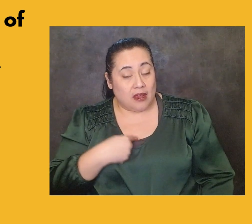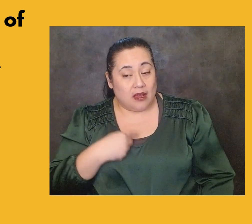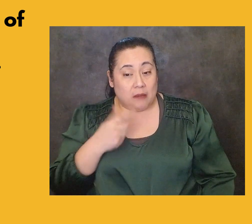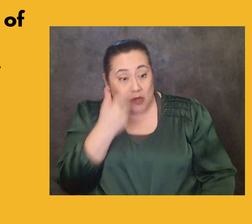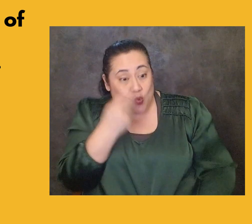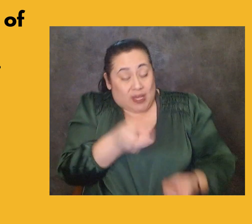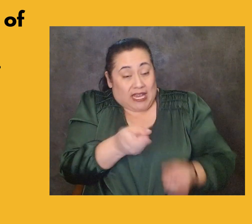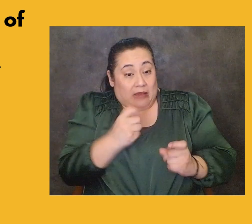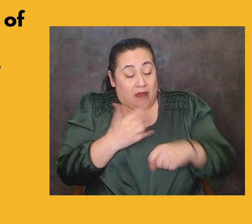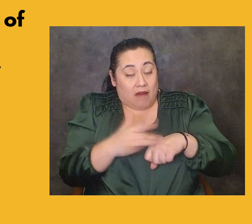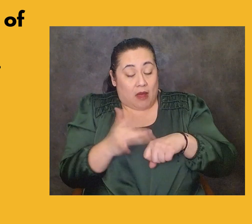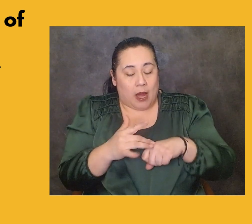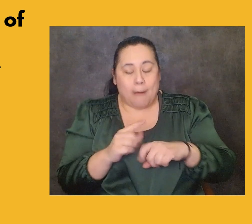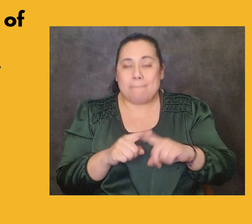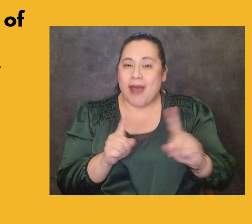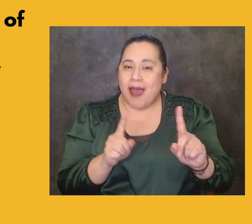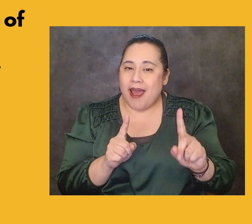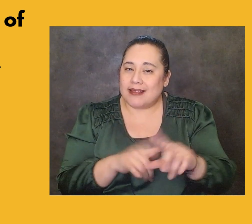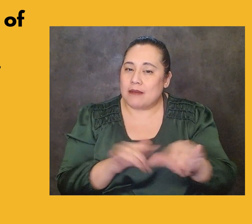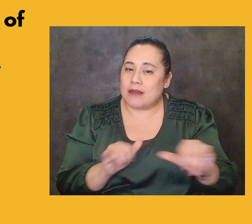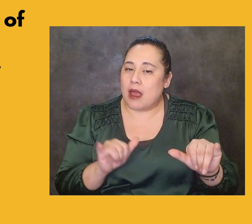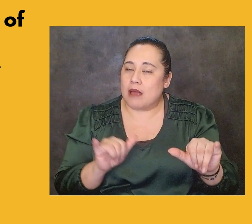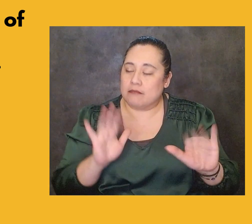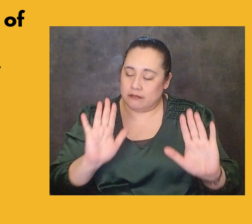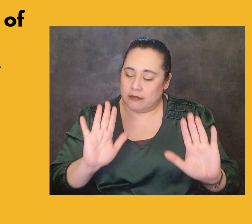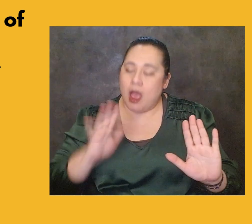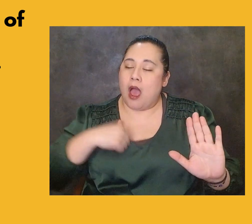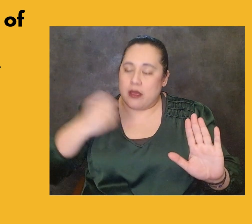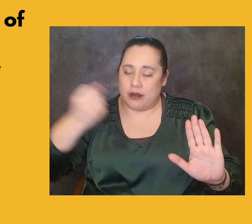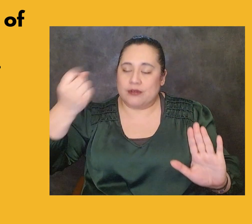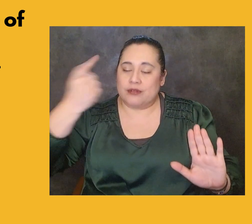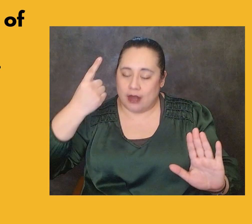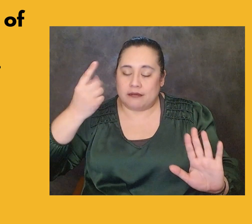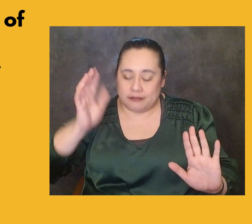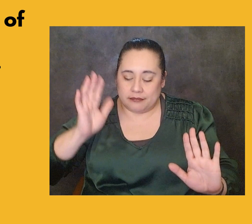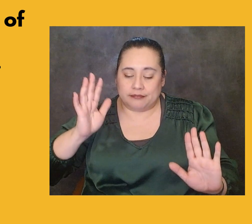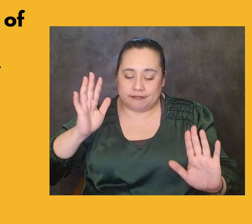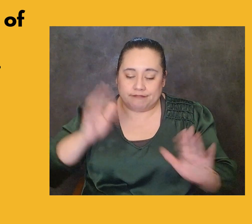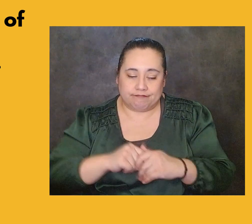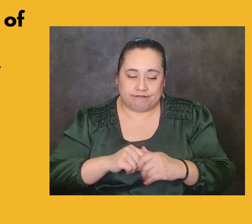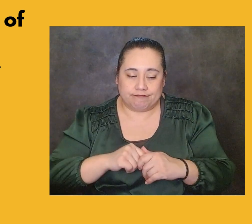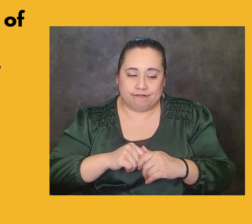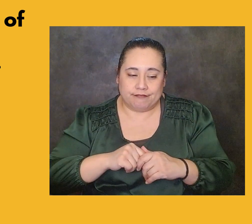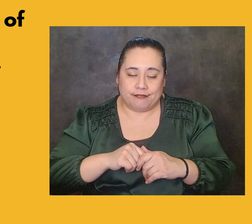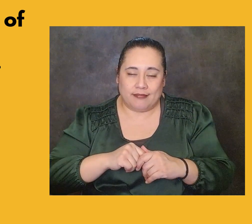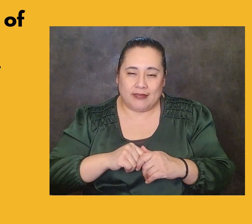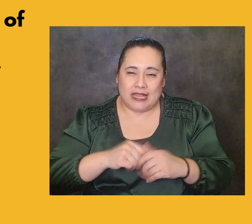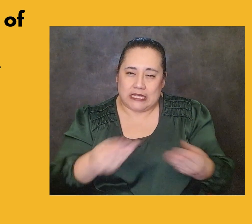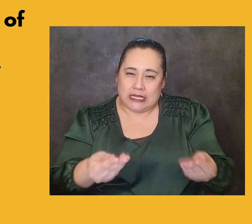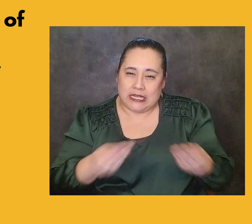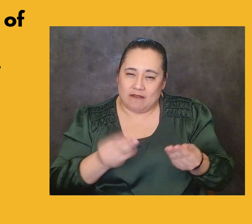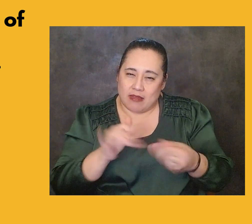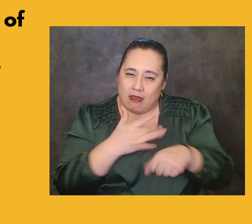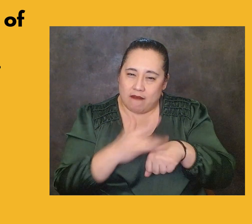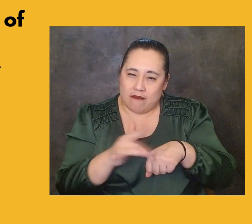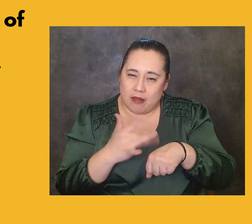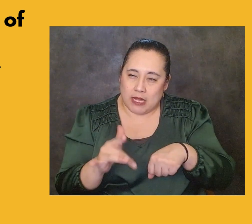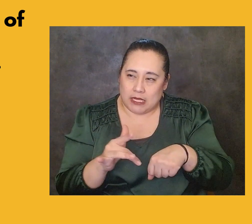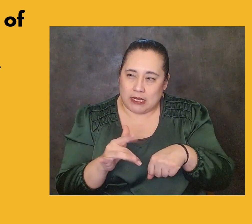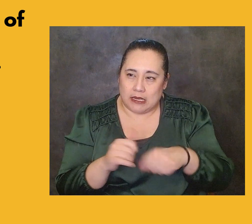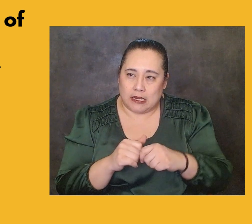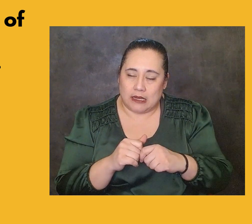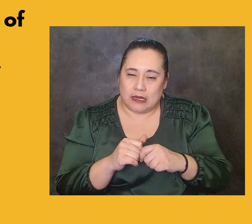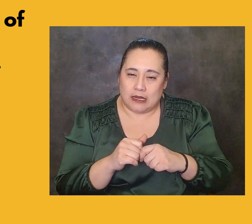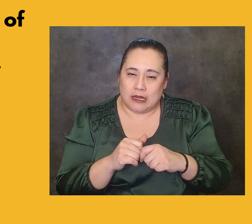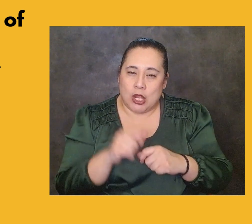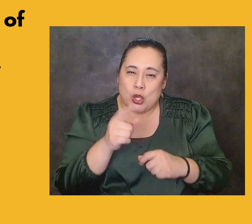me the availability, but at the same time, I understand. You're giving me availability and